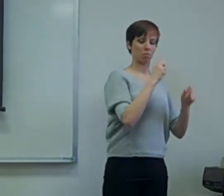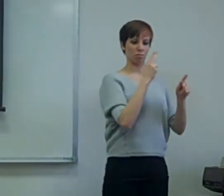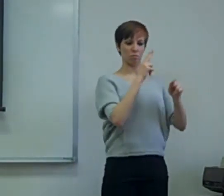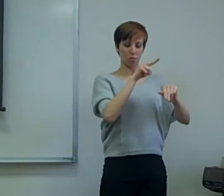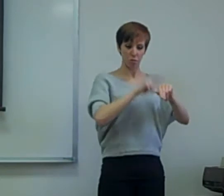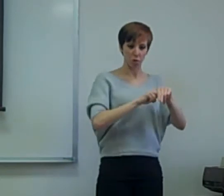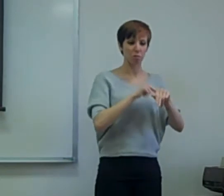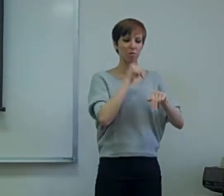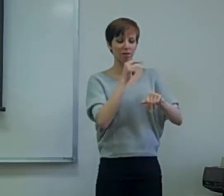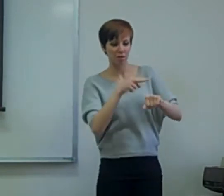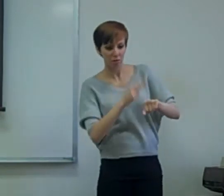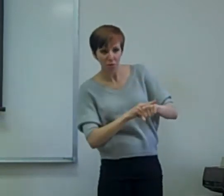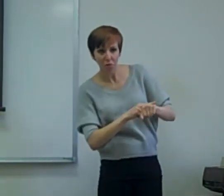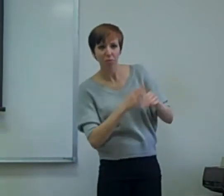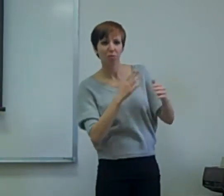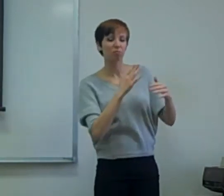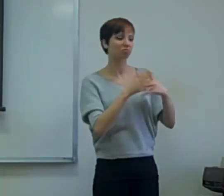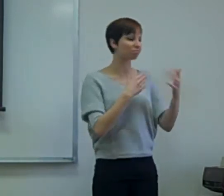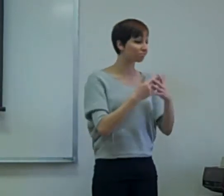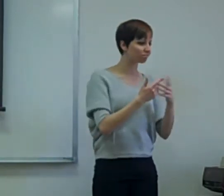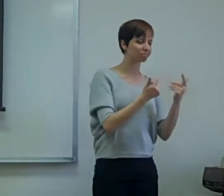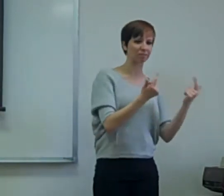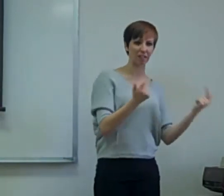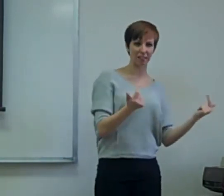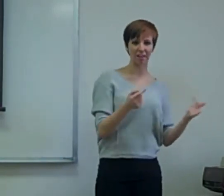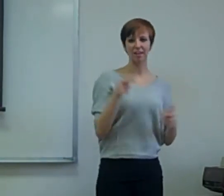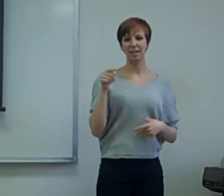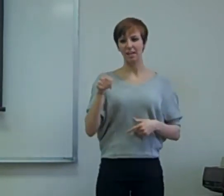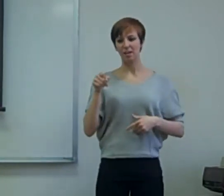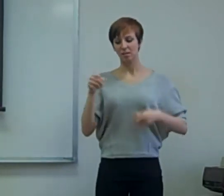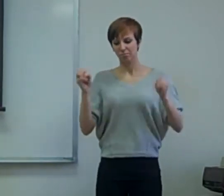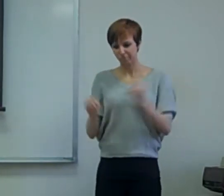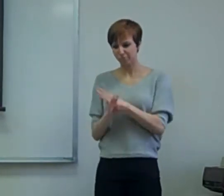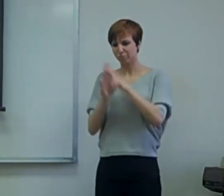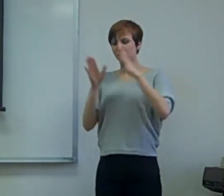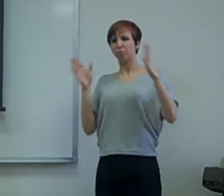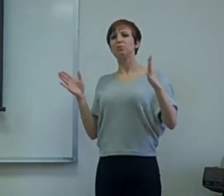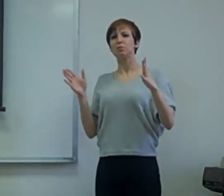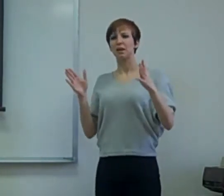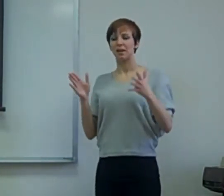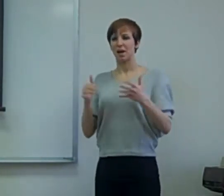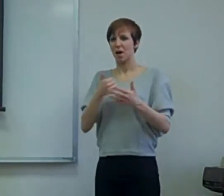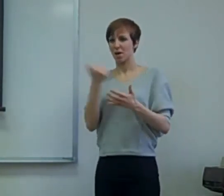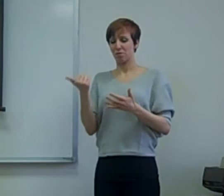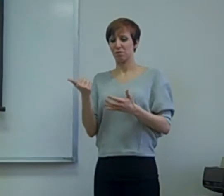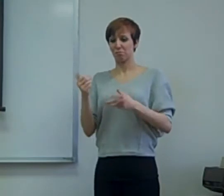opening it up and letting different people identify how they want to respond to it.